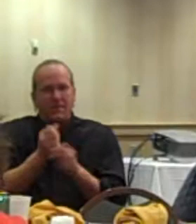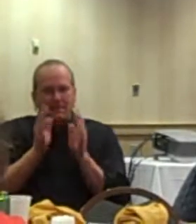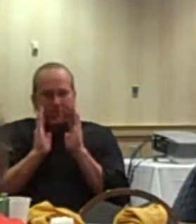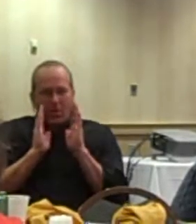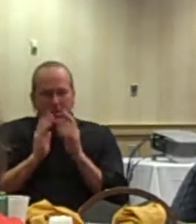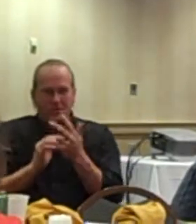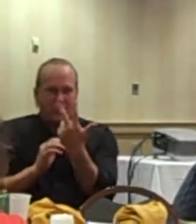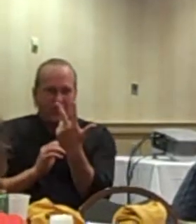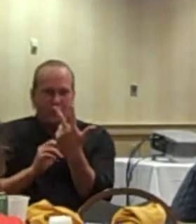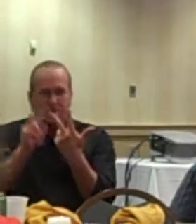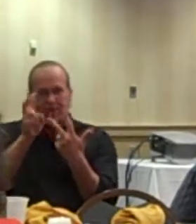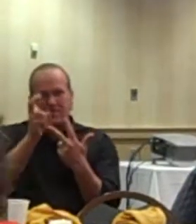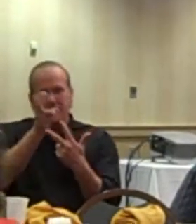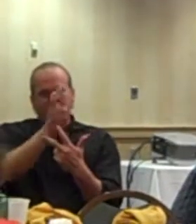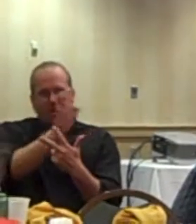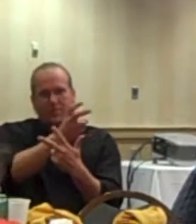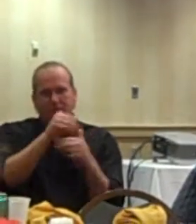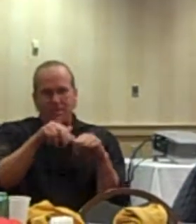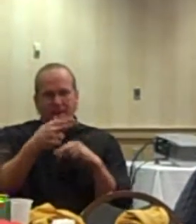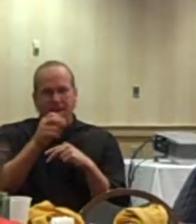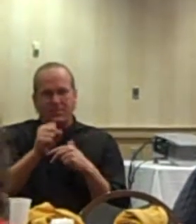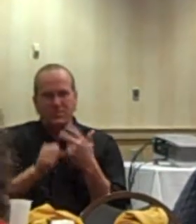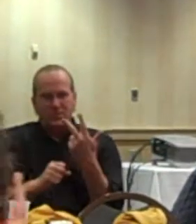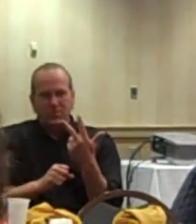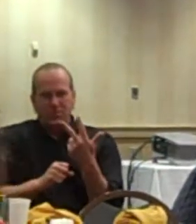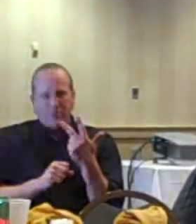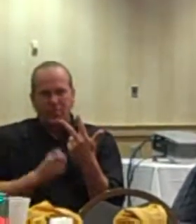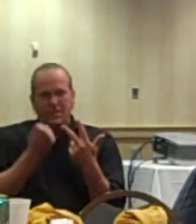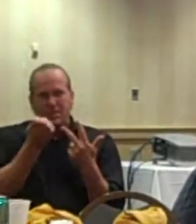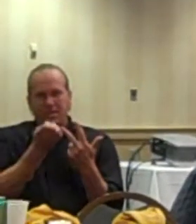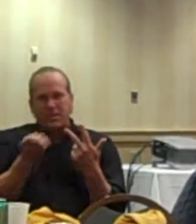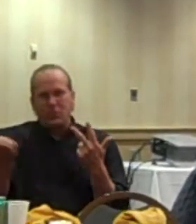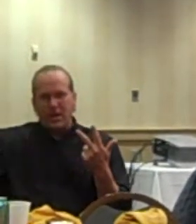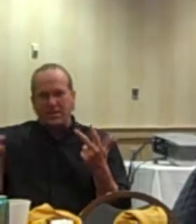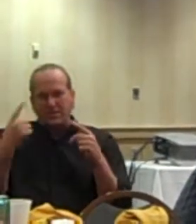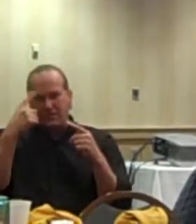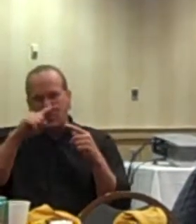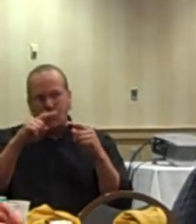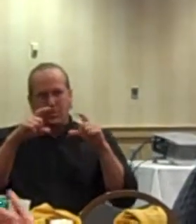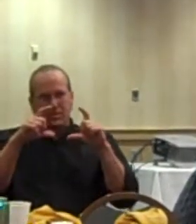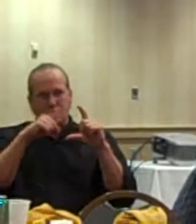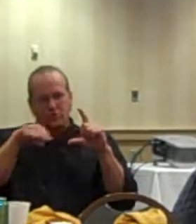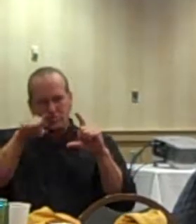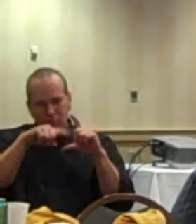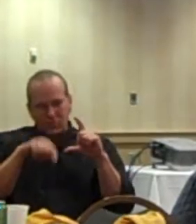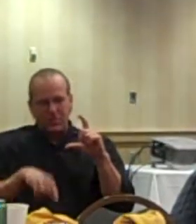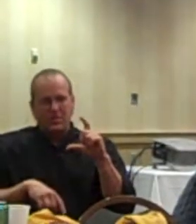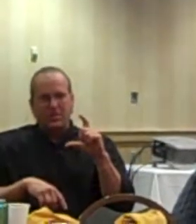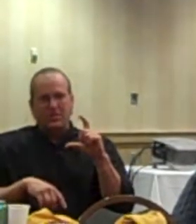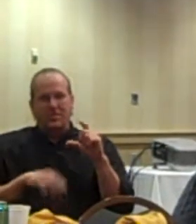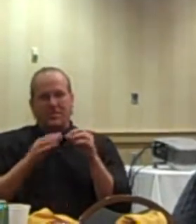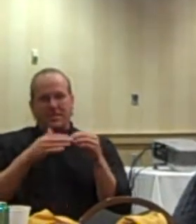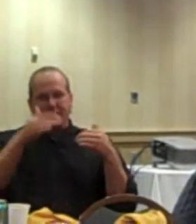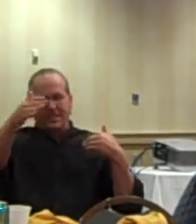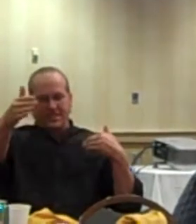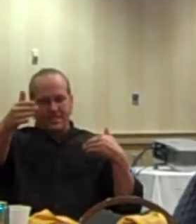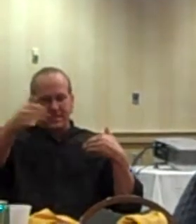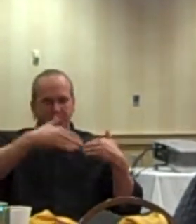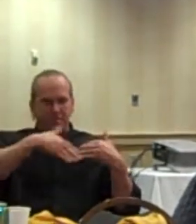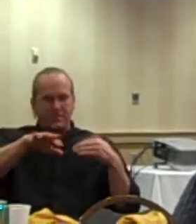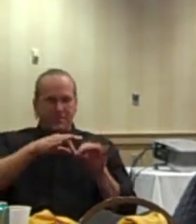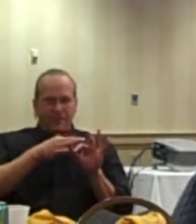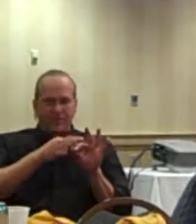are 3 topics you can find in the high school standards. Equation of a circle, the distance formula,